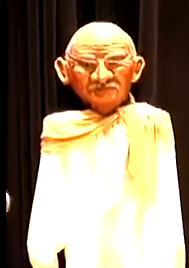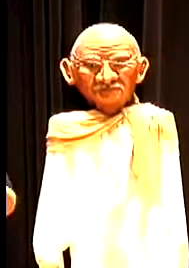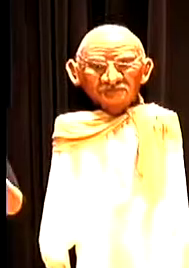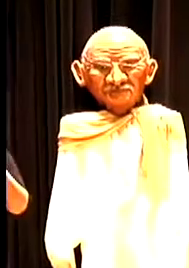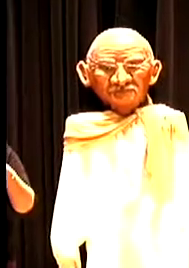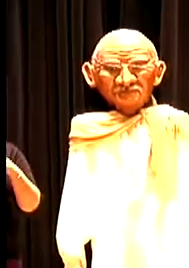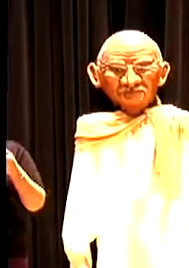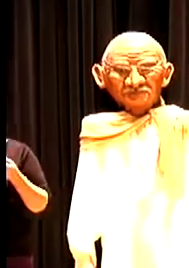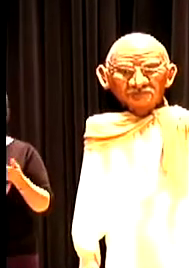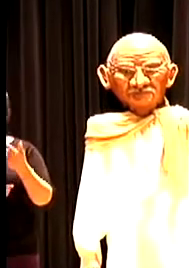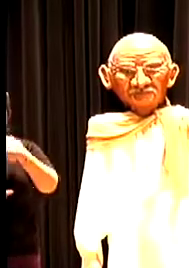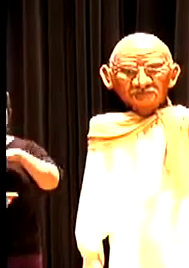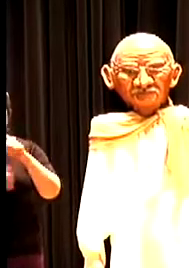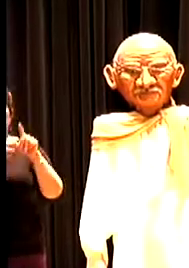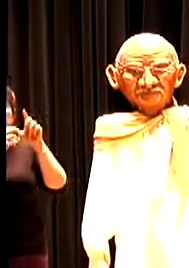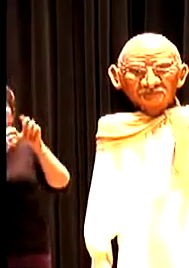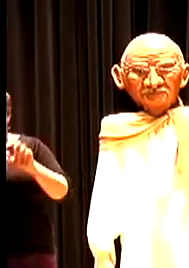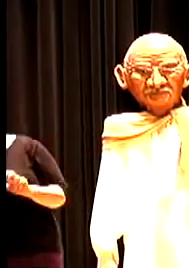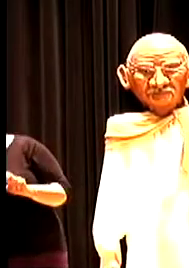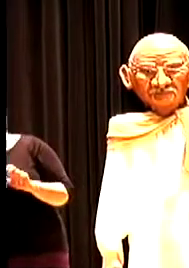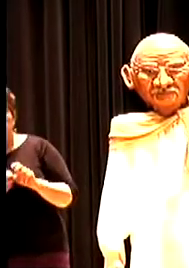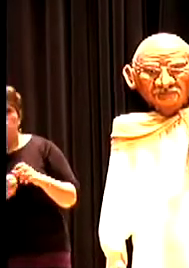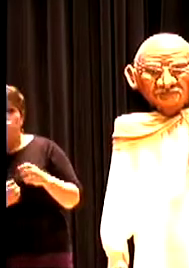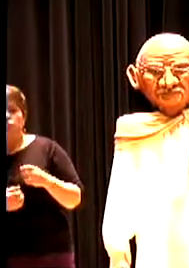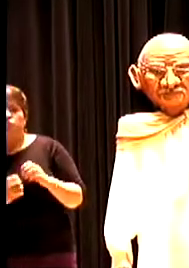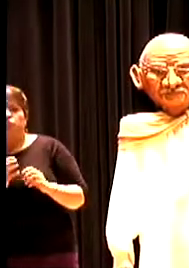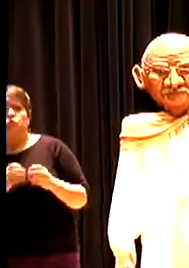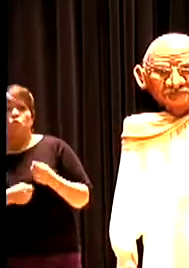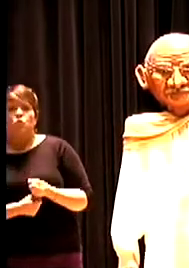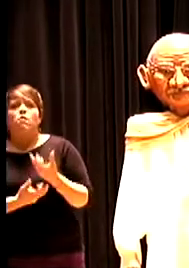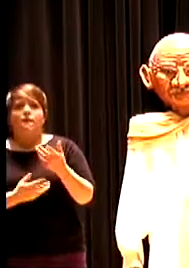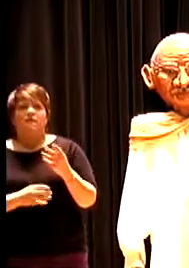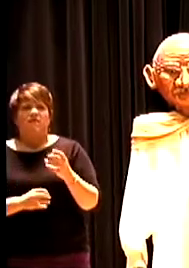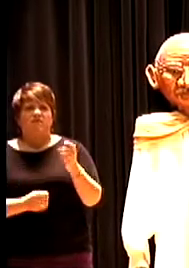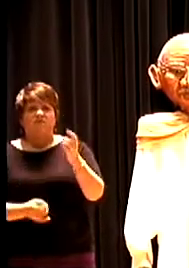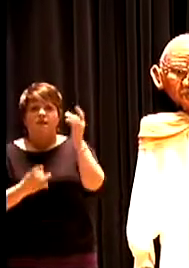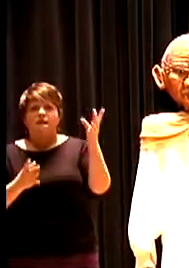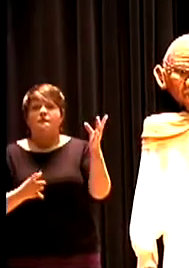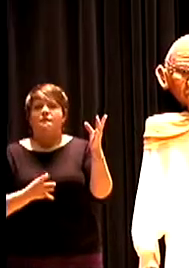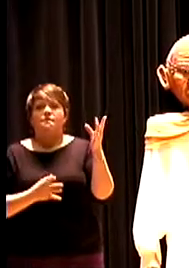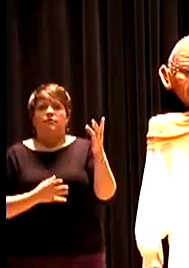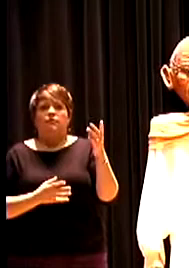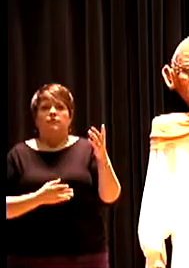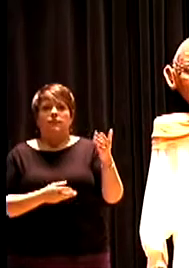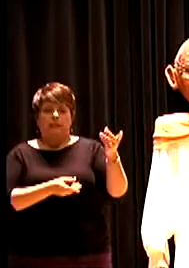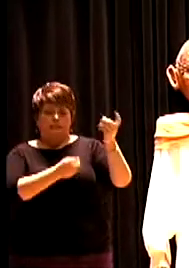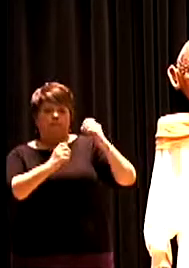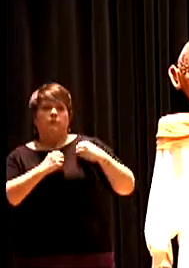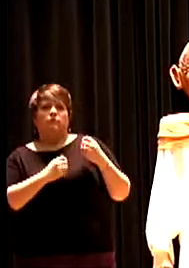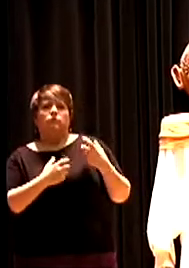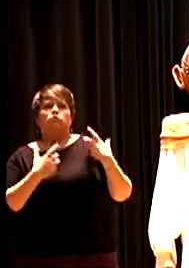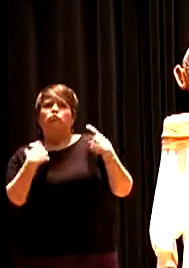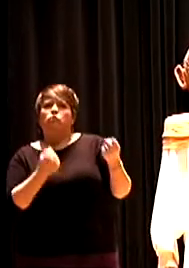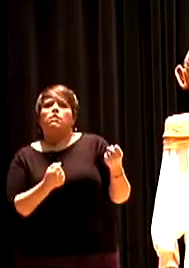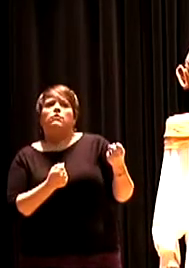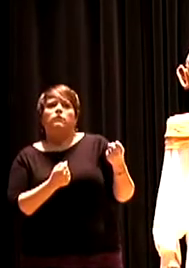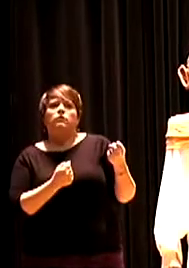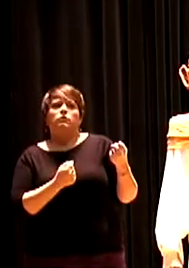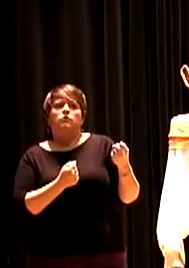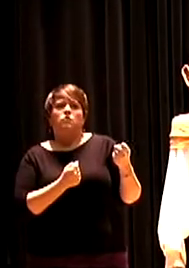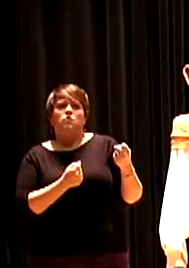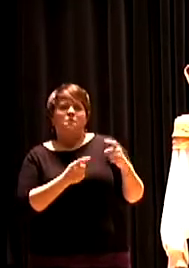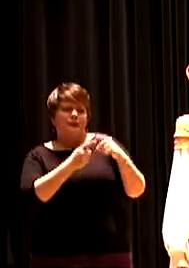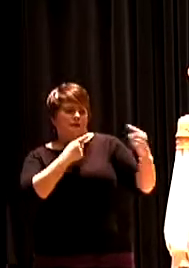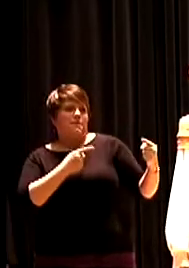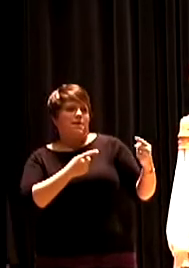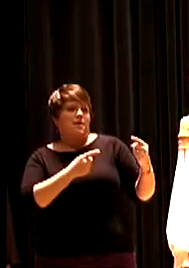as to cause us to hate. Give us the strength to love our enemies and to do good